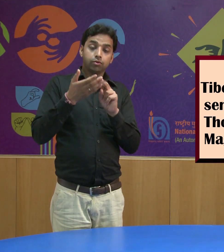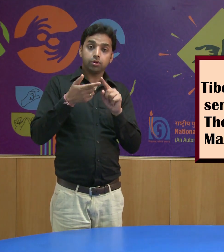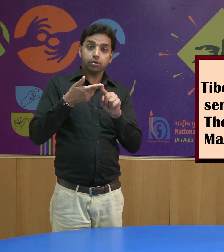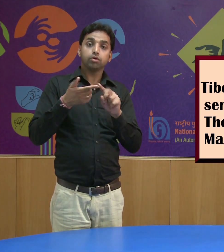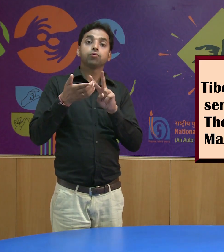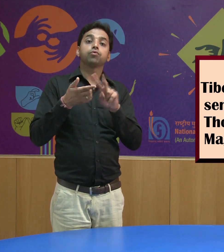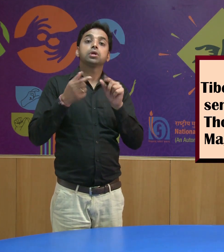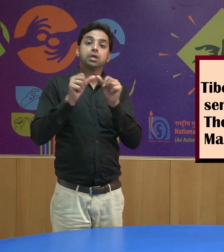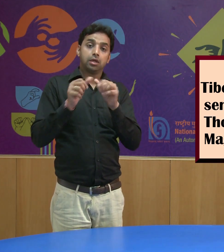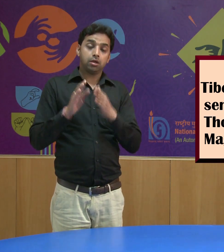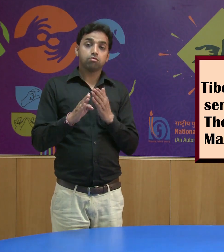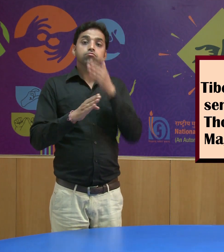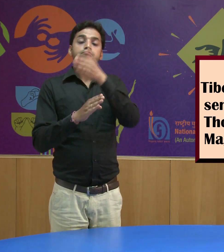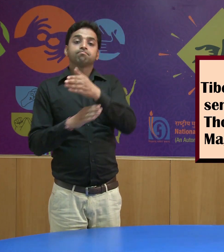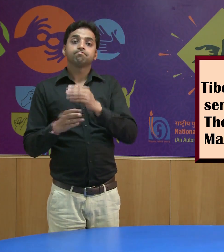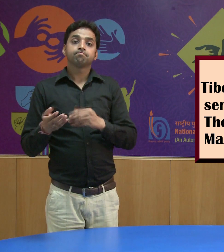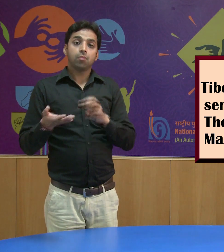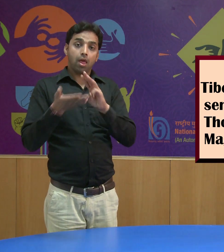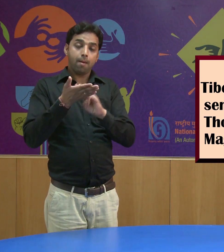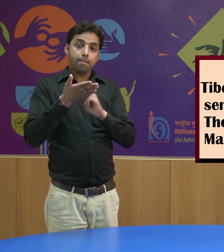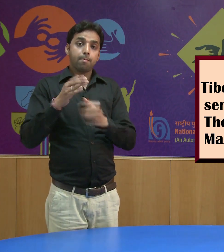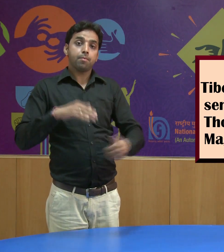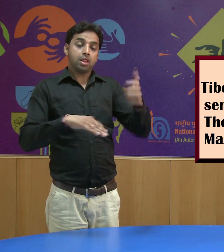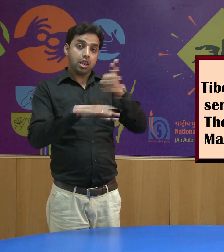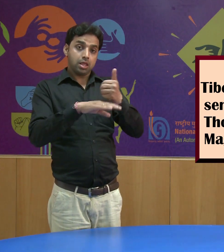had sent his ministers Thonmi,